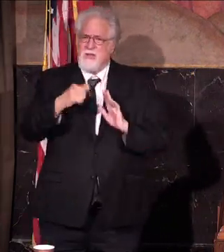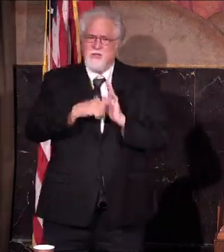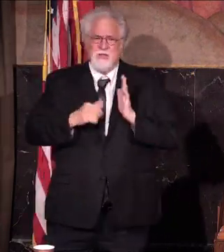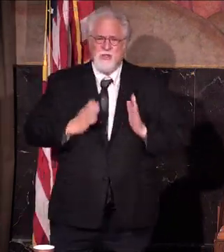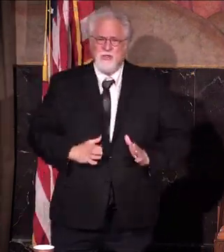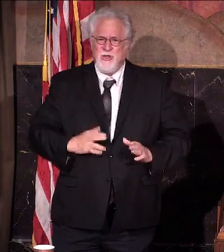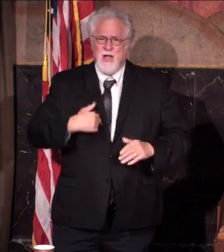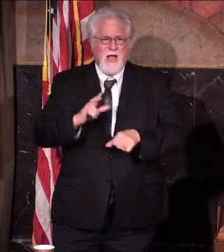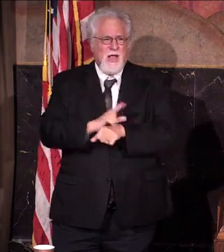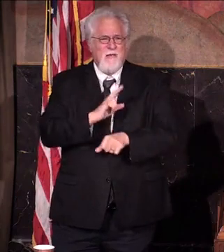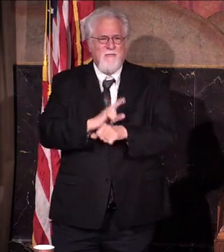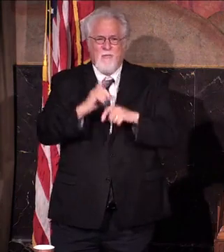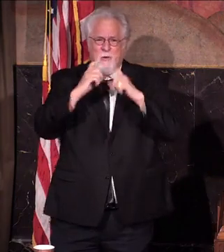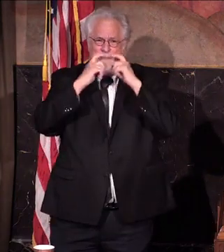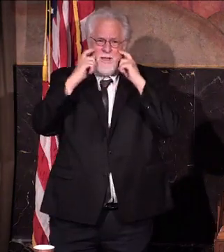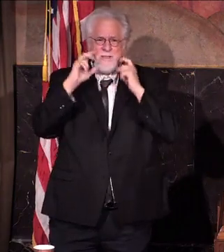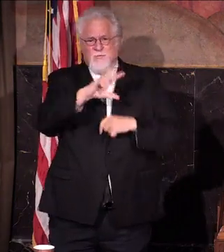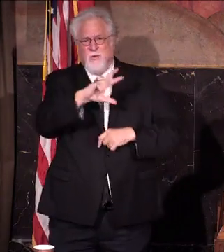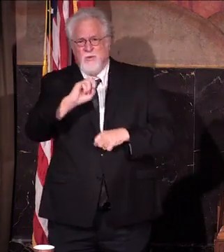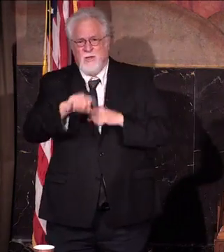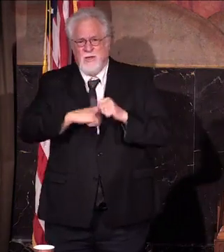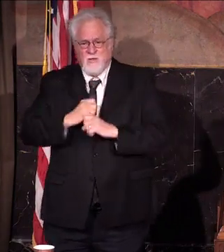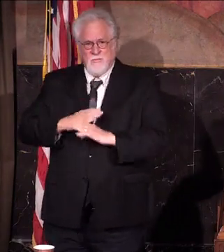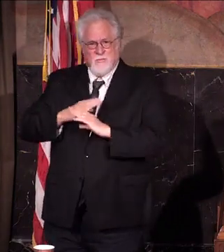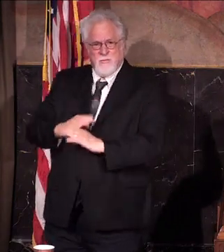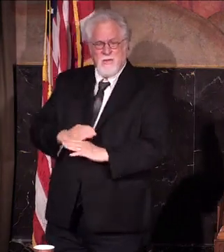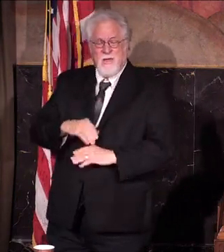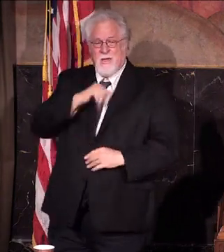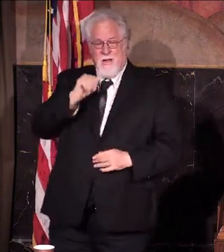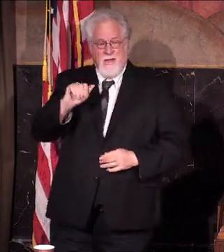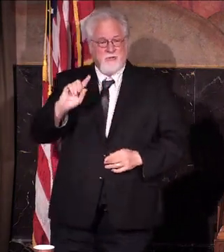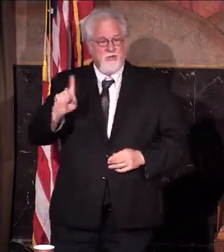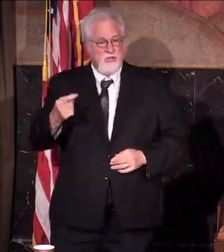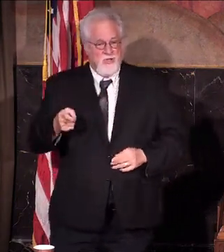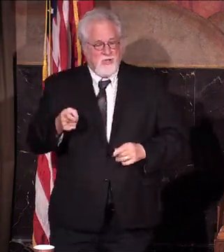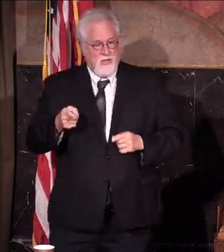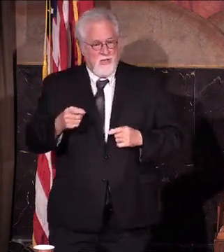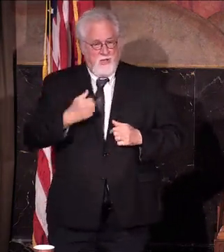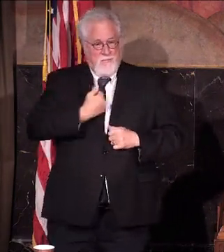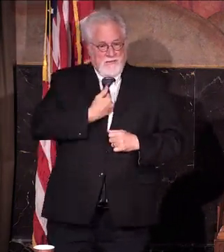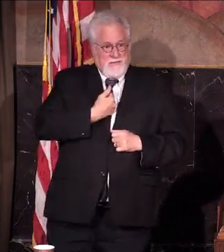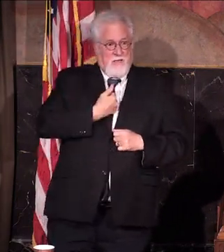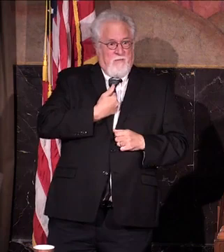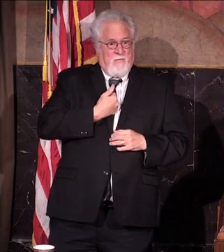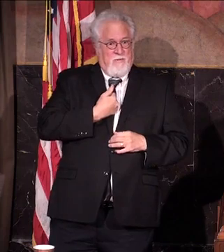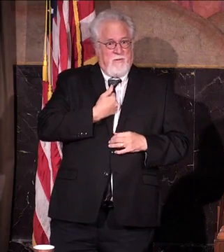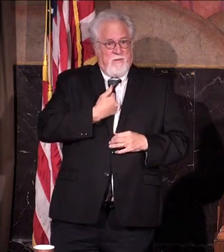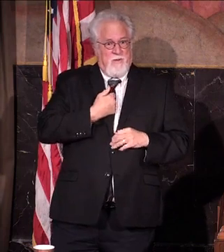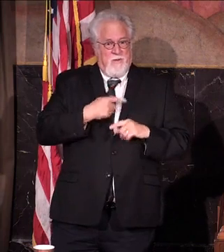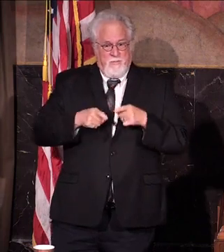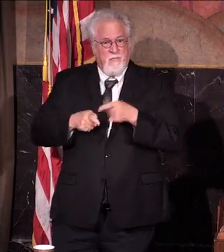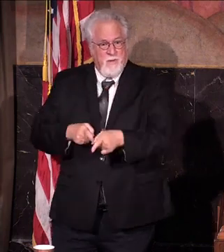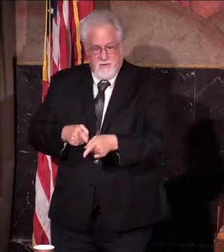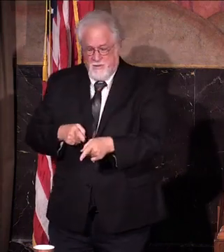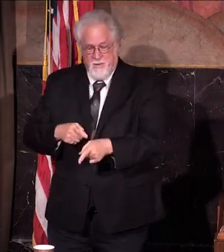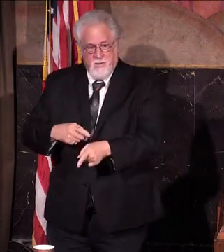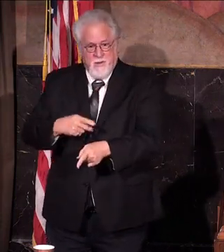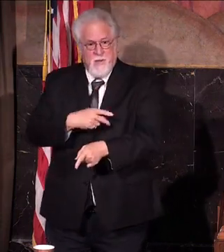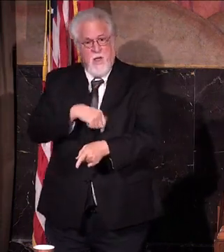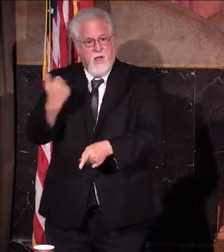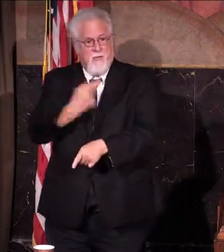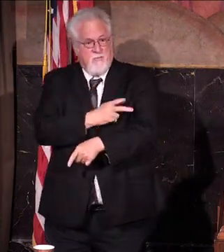wore a mask for over 30 years to protect not just myself, but primarily to protect